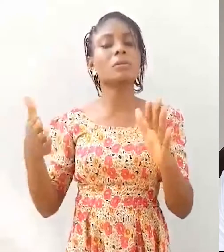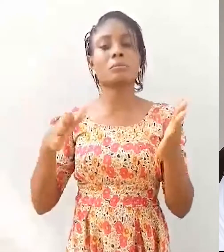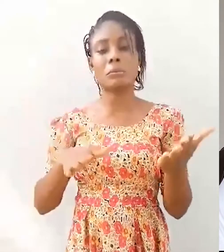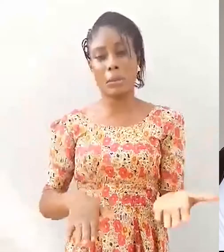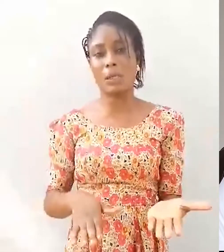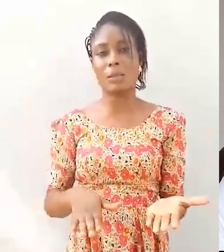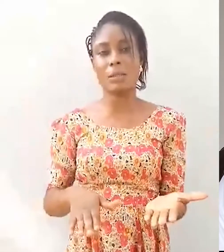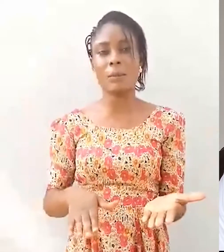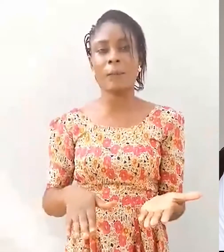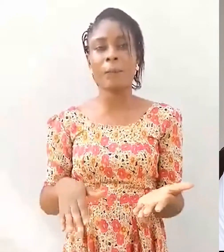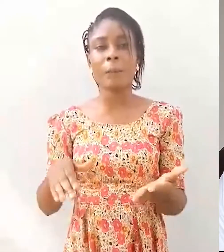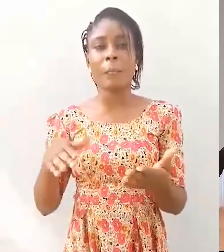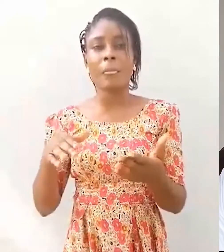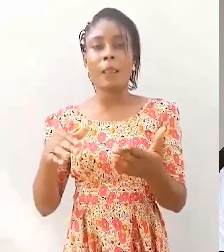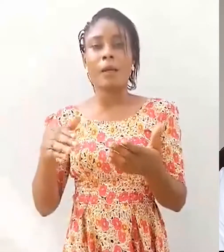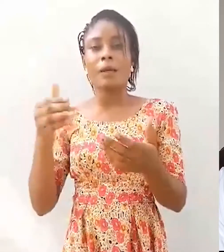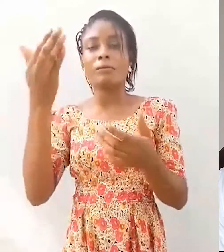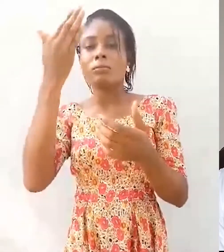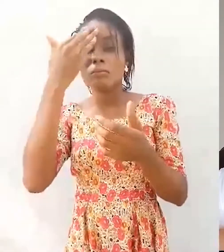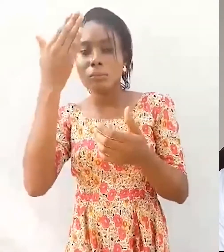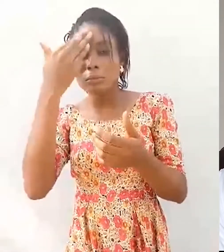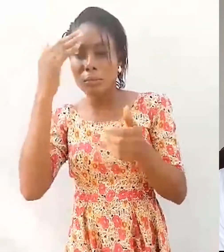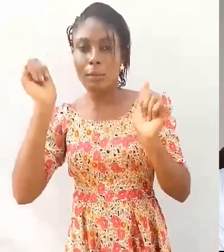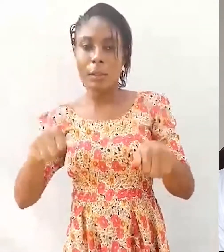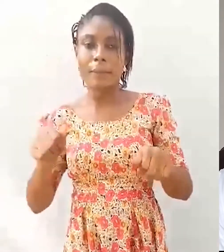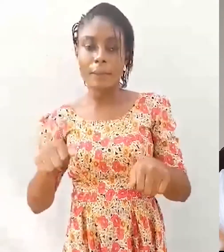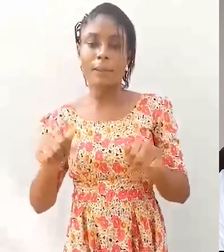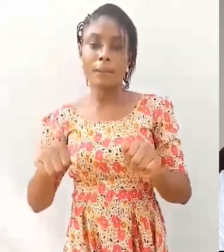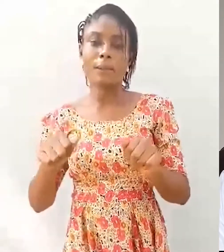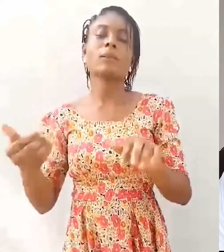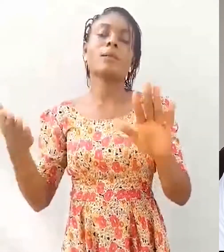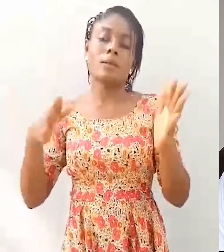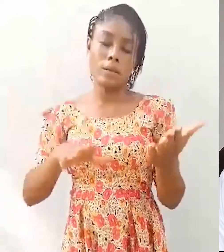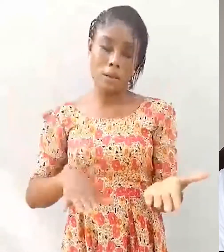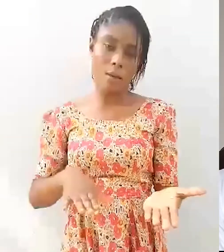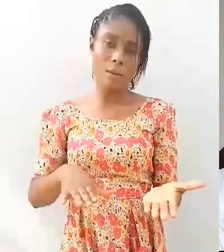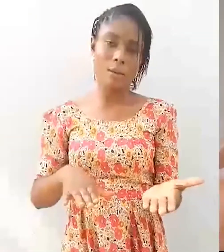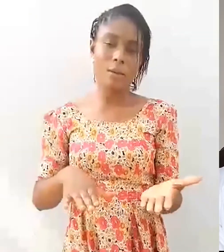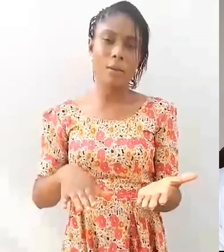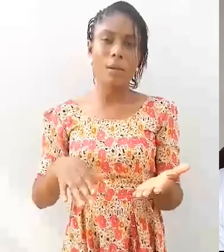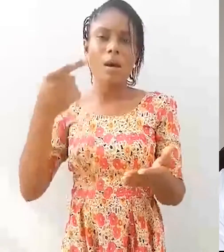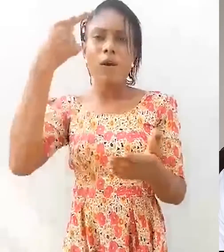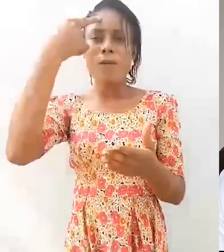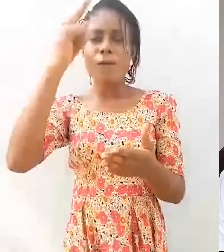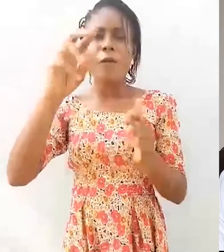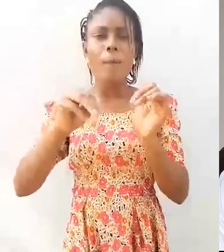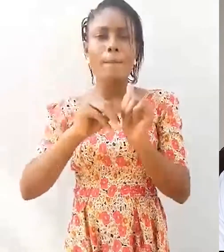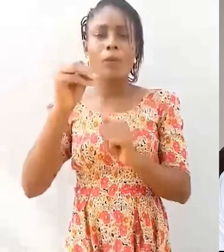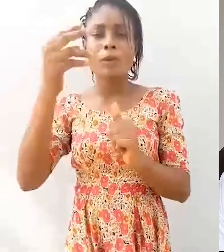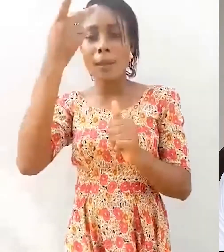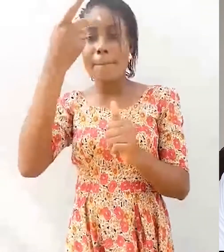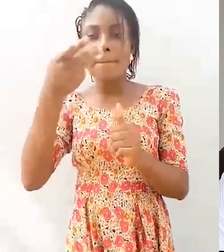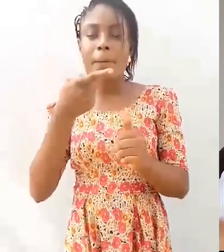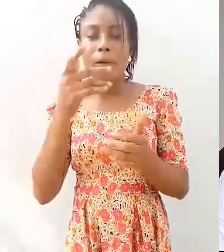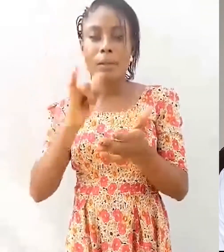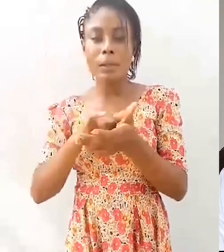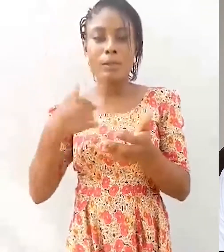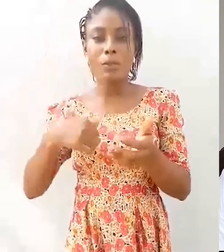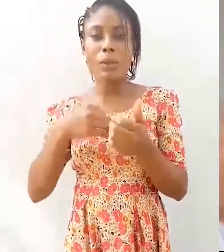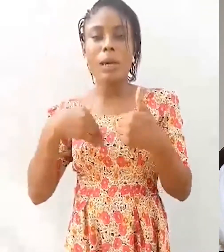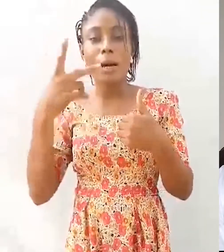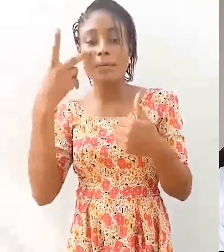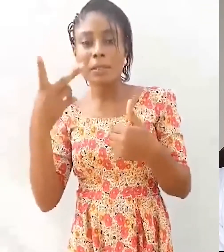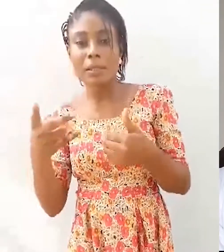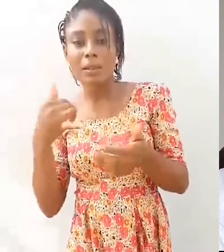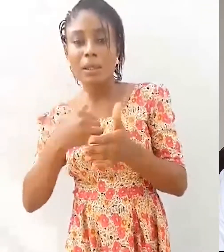dies. For most parents that we have seen, it becomes late for them when the